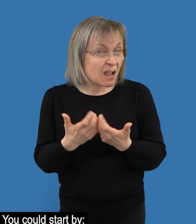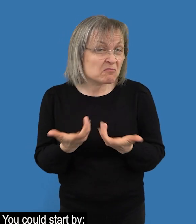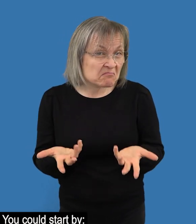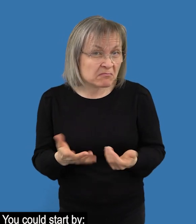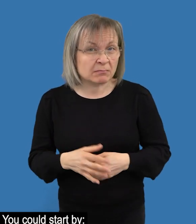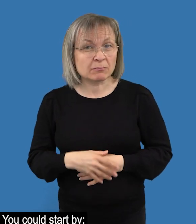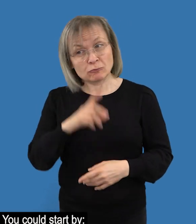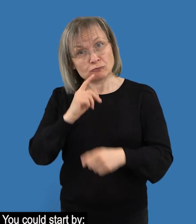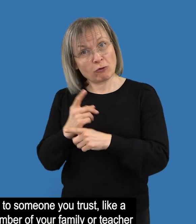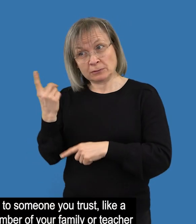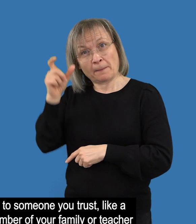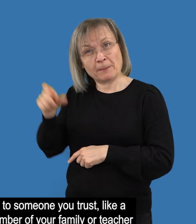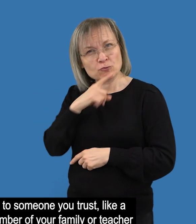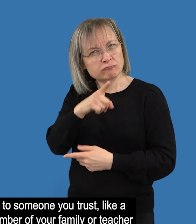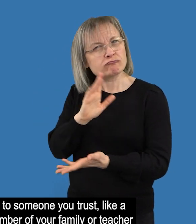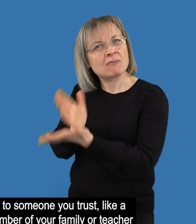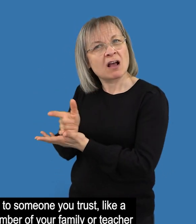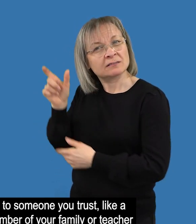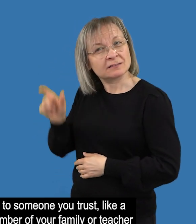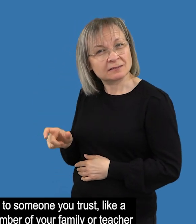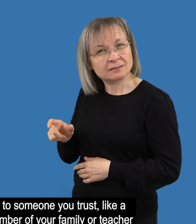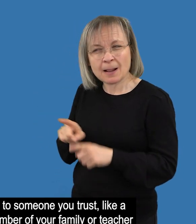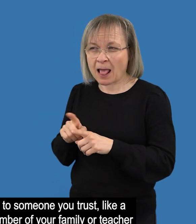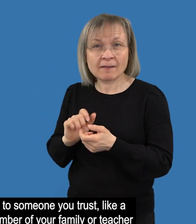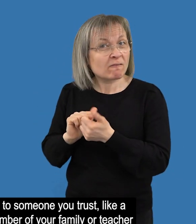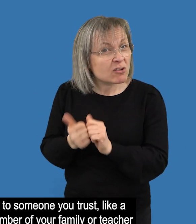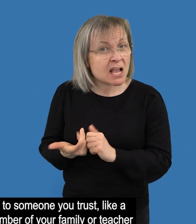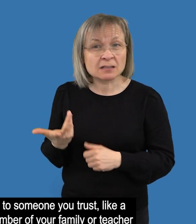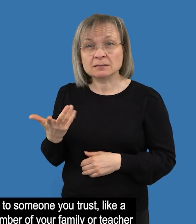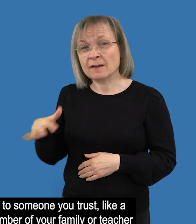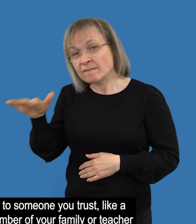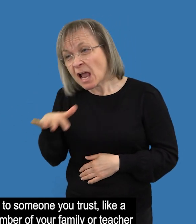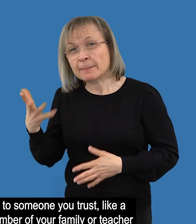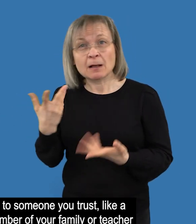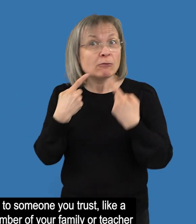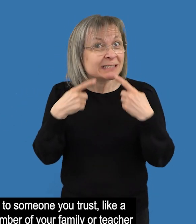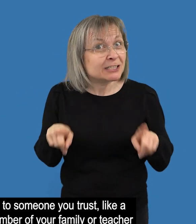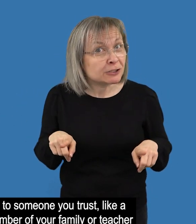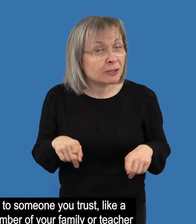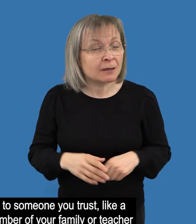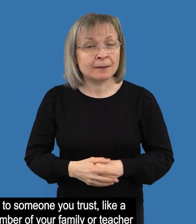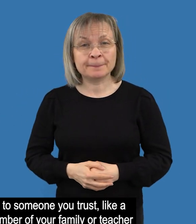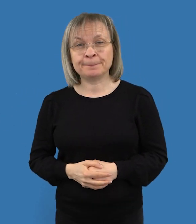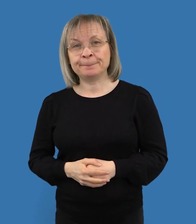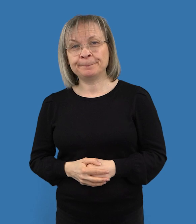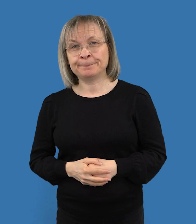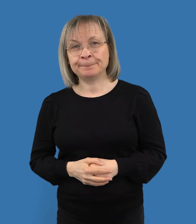You could start by talking to someone you trust, like a friend, member of your family or